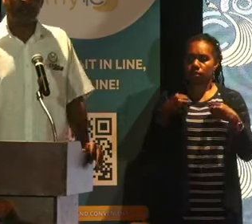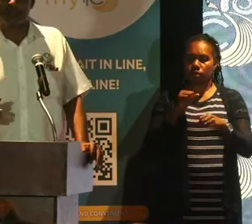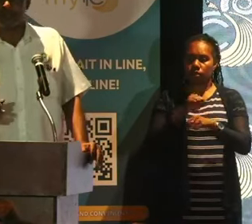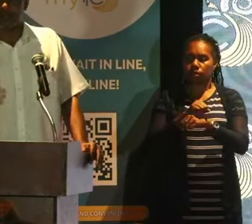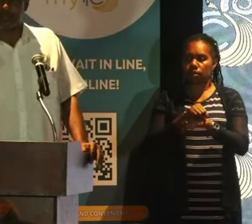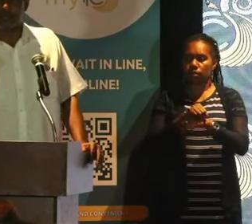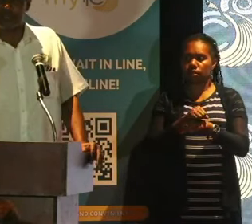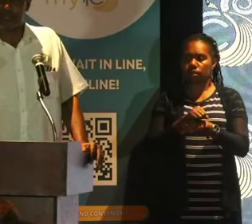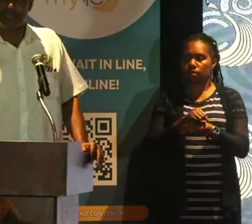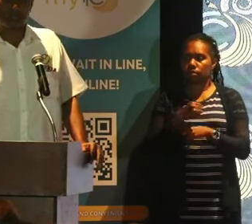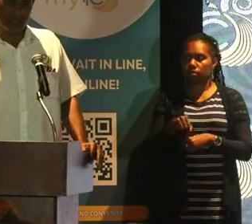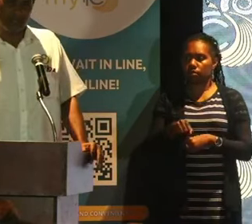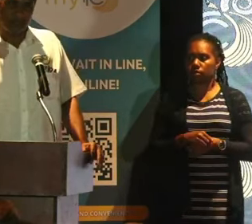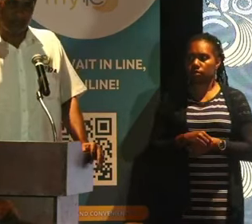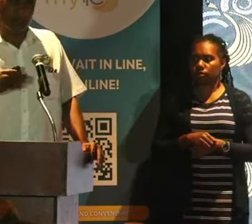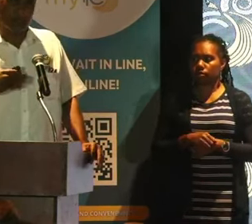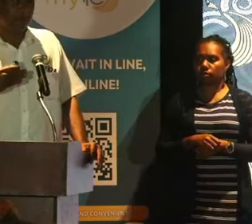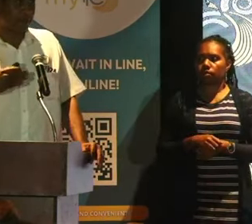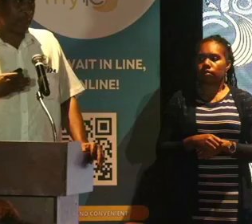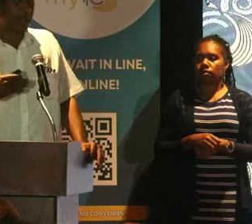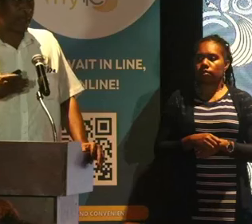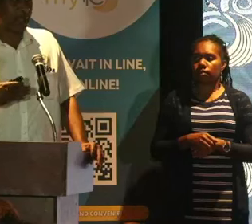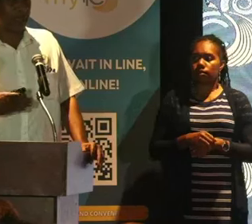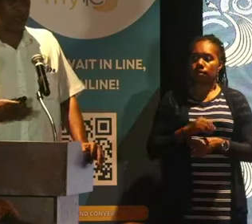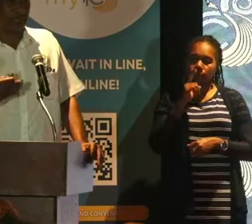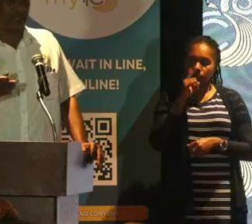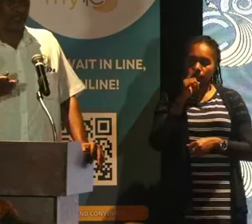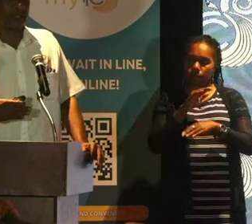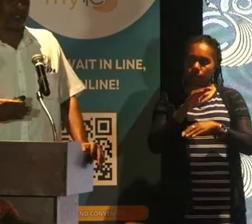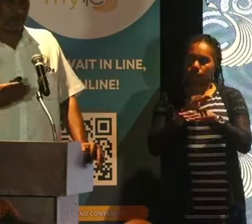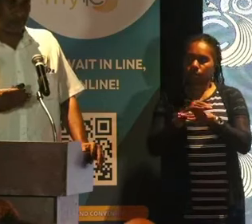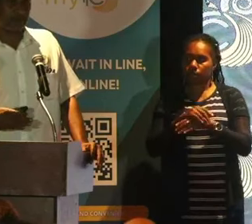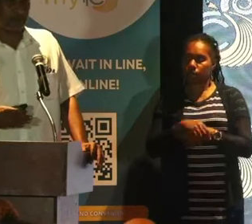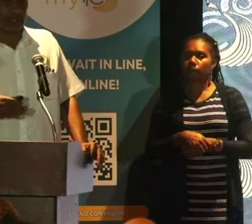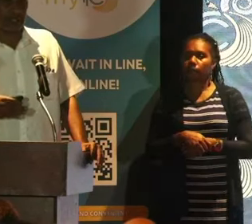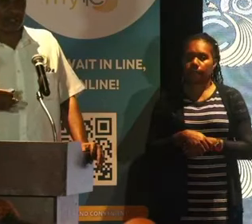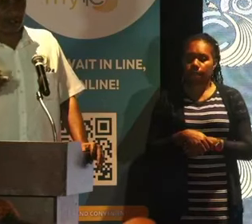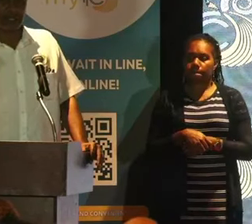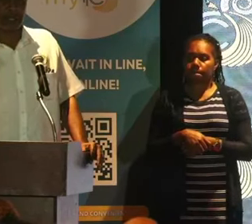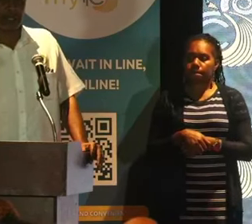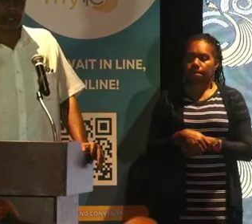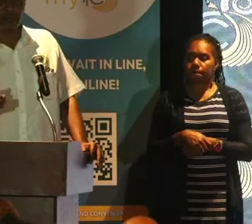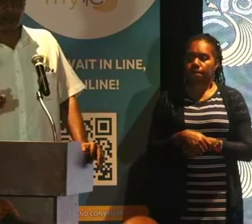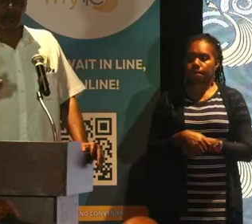But I'm not throwing the excuse back. Our IPA is there to